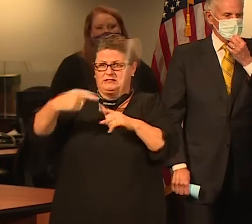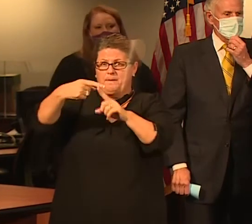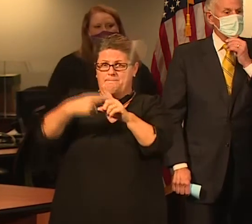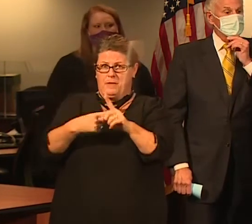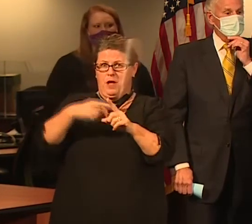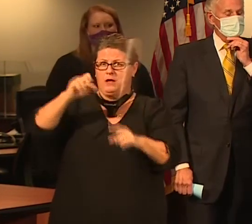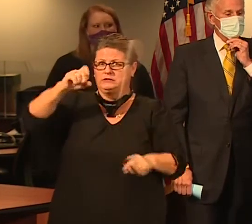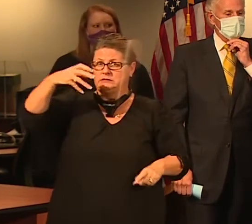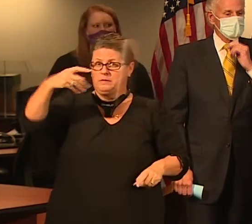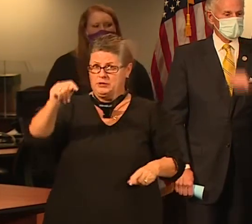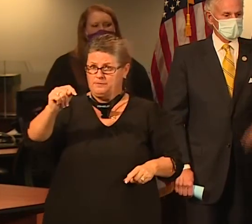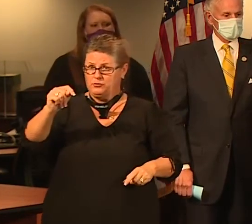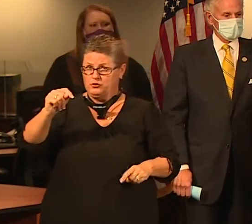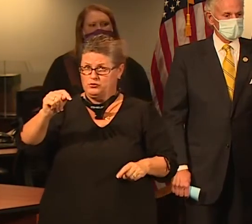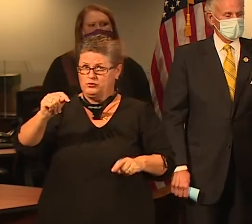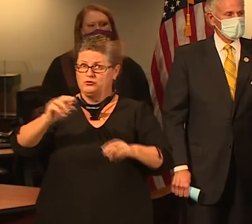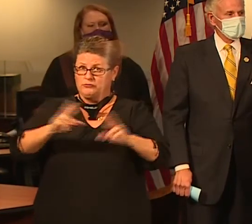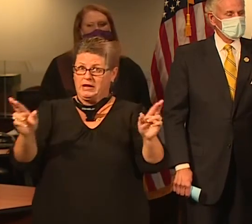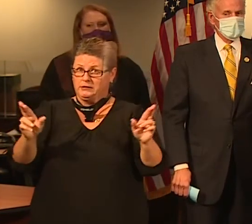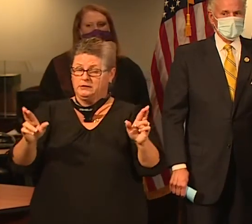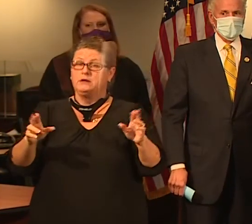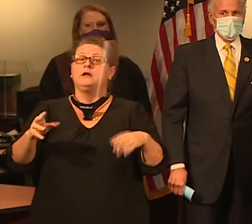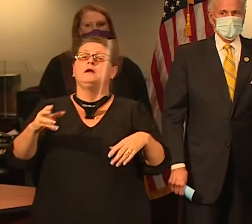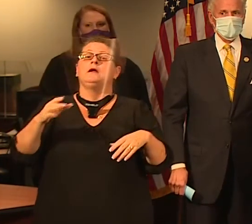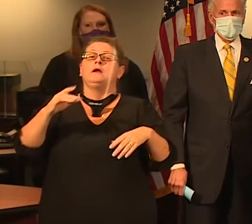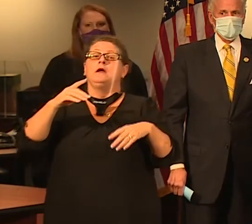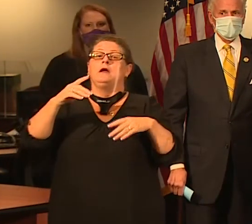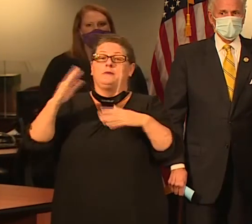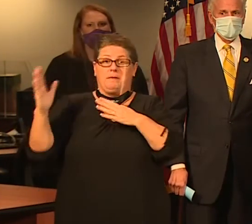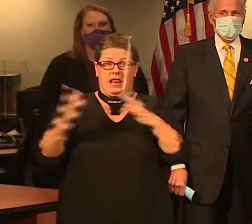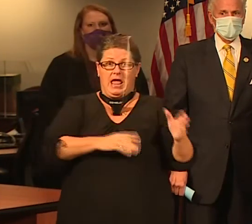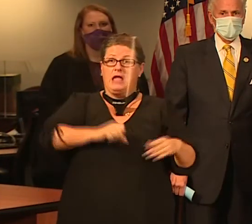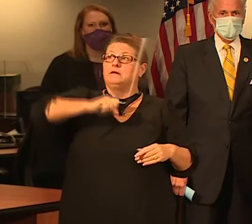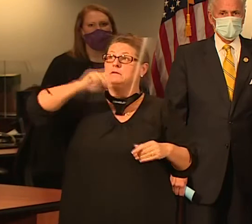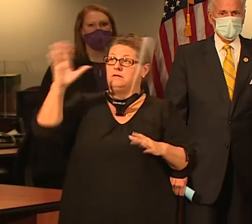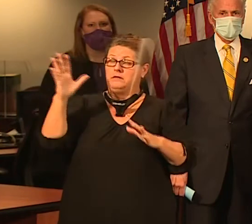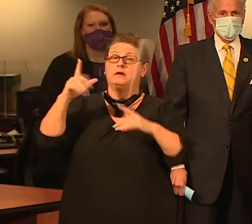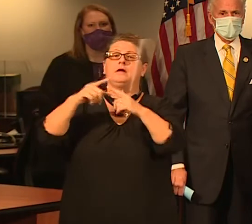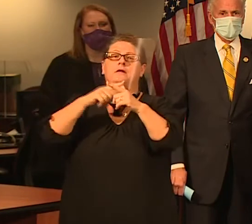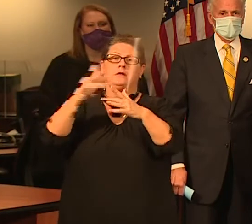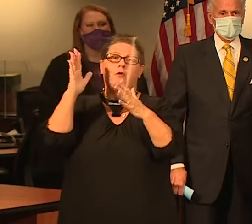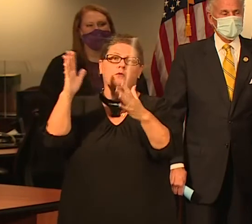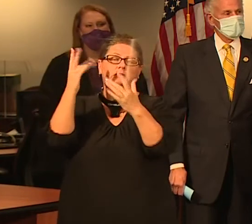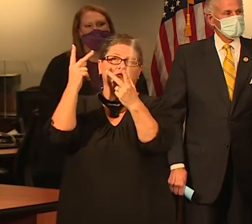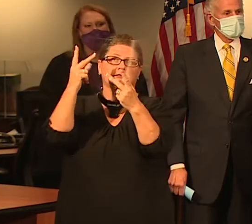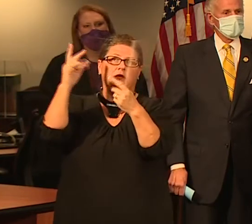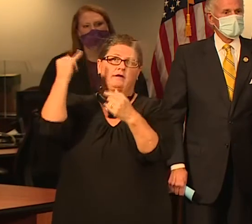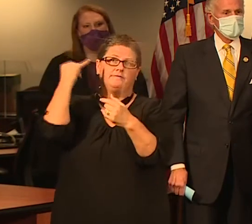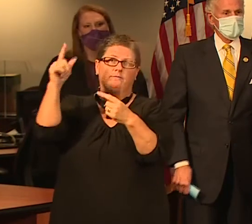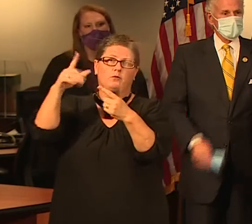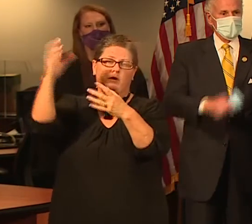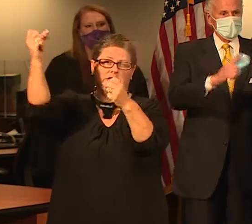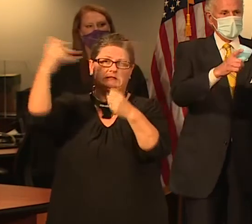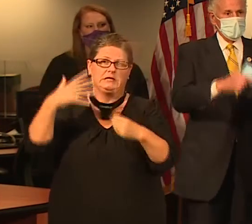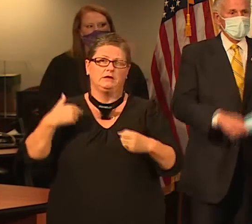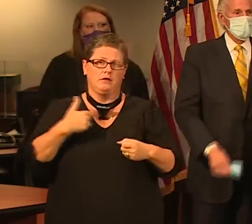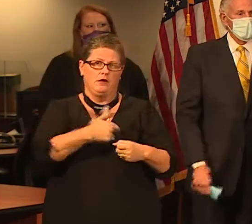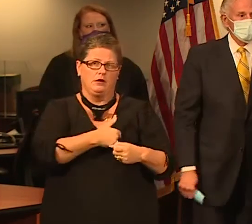your question, we will be working with CDC on our vaccination plan, and they will be intricately involved. I have a question for the